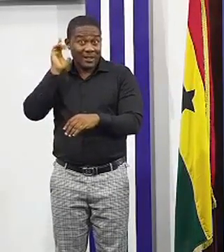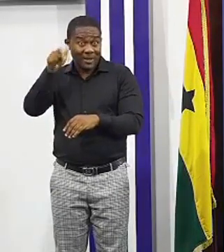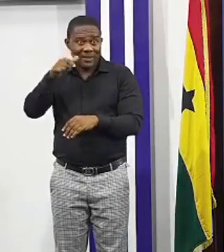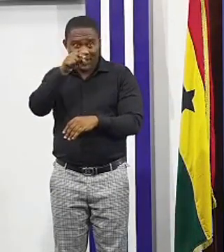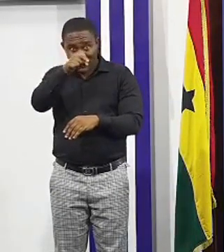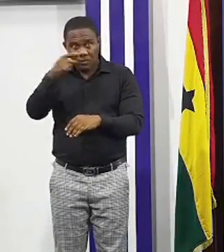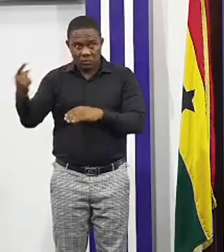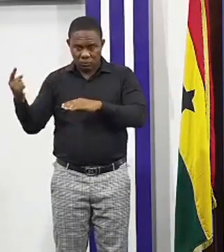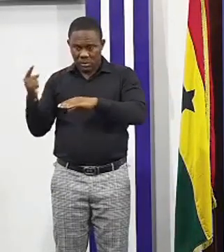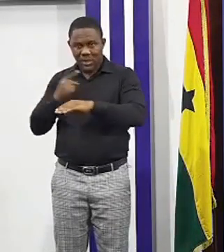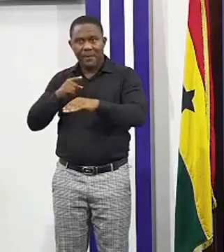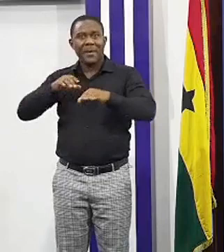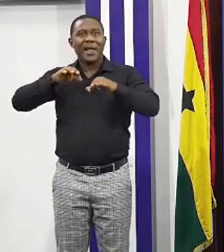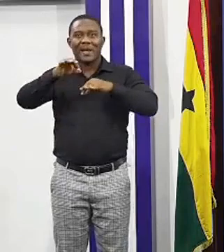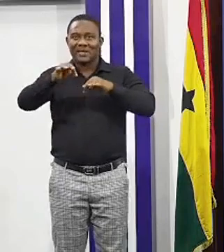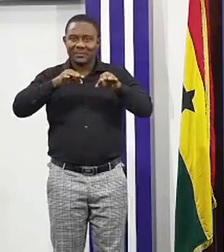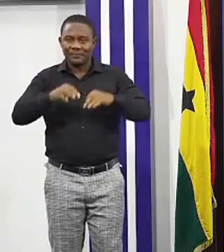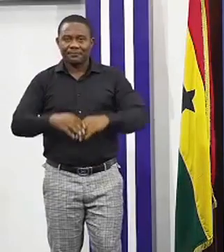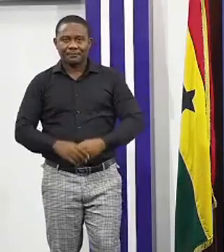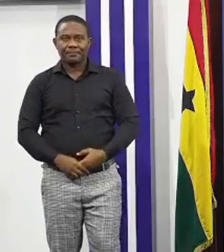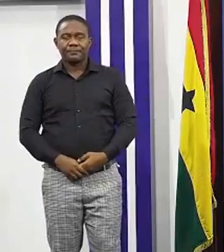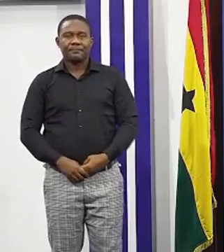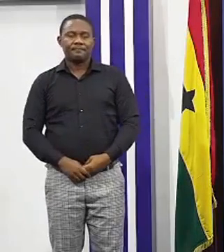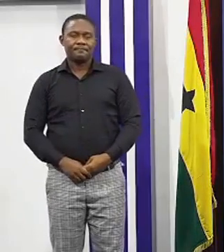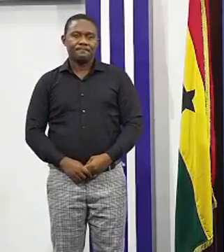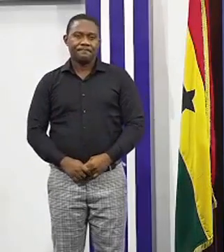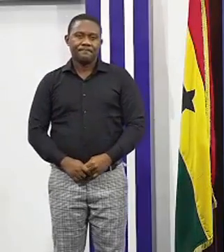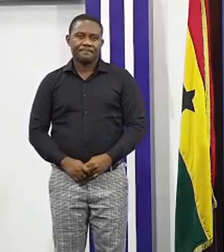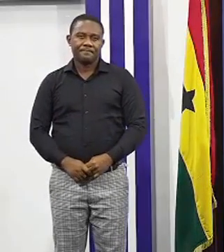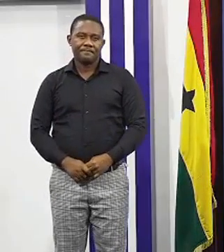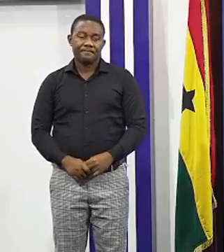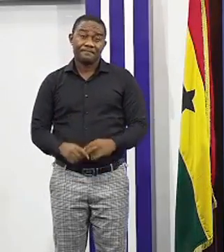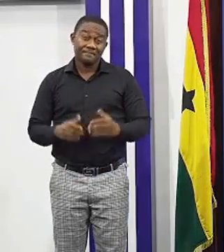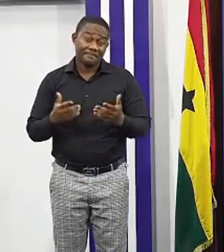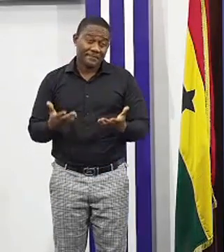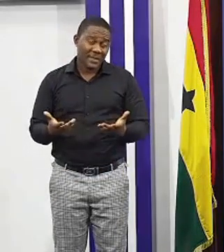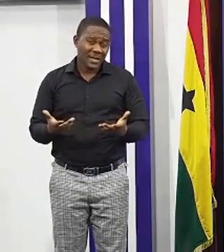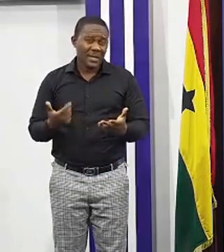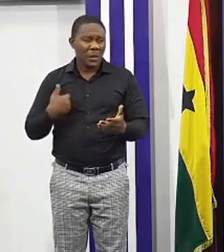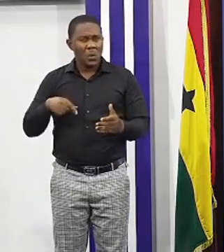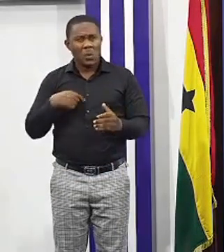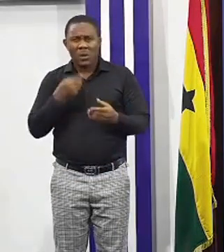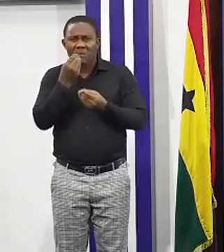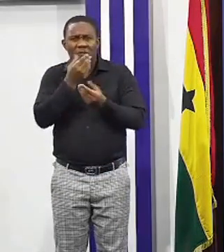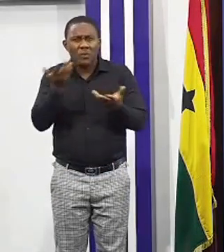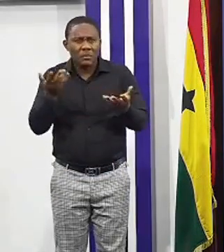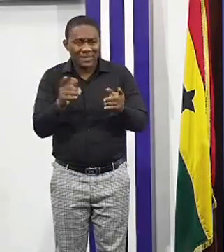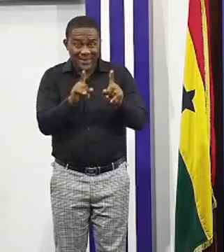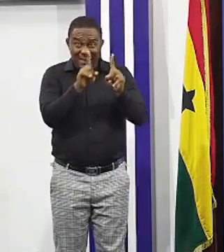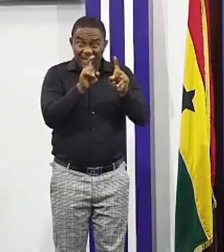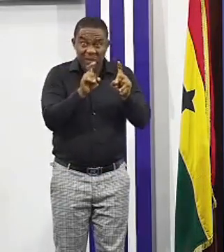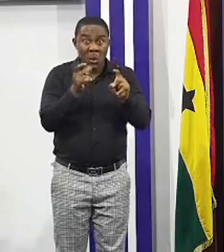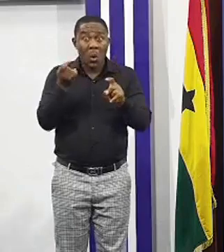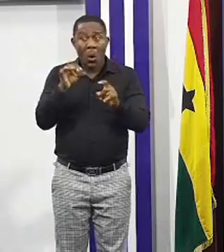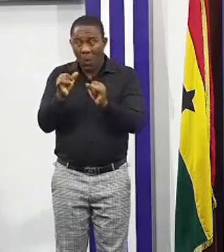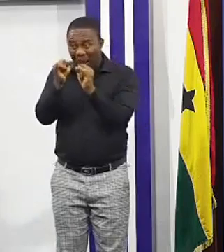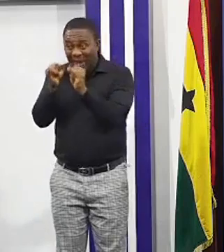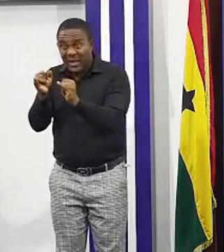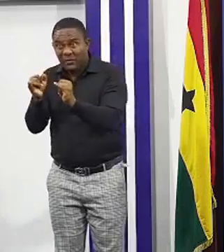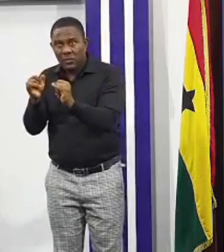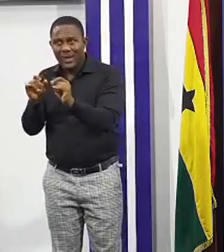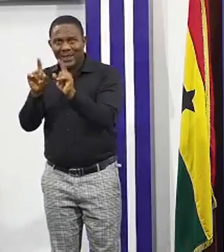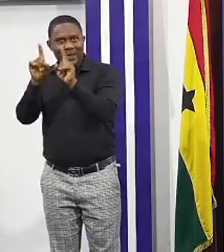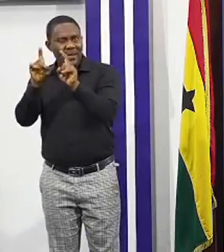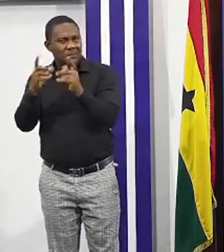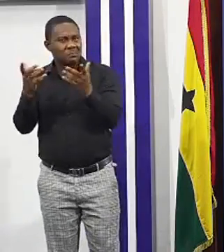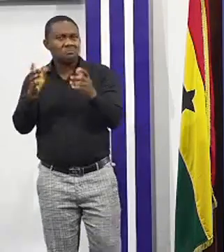later. It fits into the question of whether we are reporting number of tests or people tested. Because the big question is